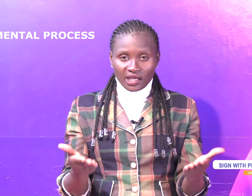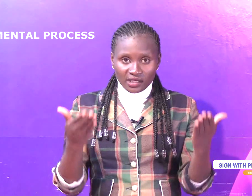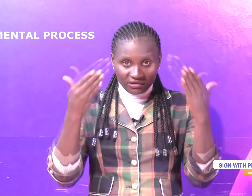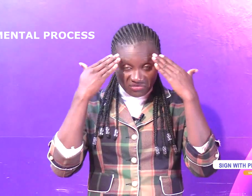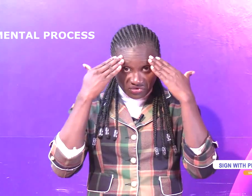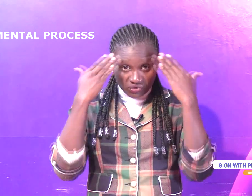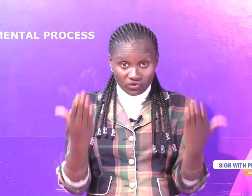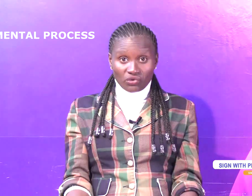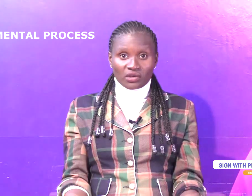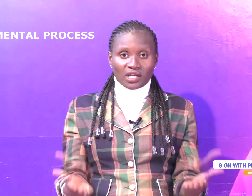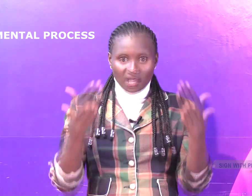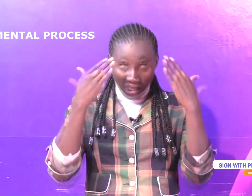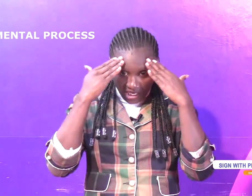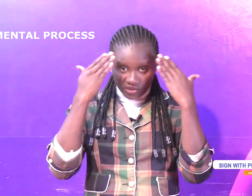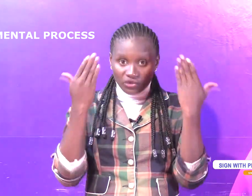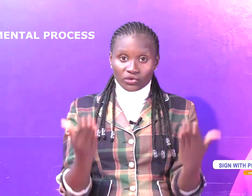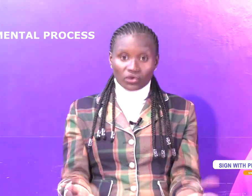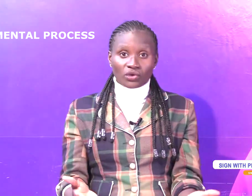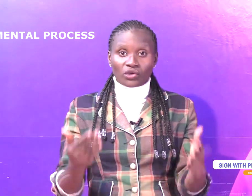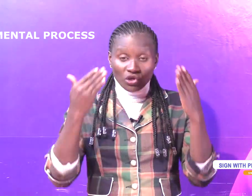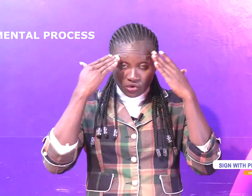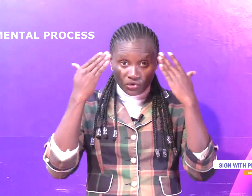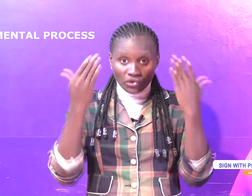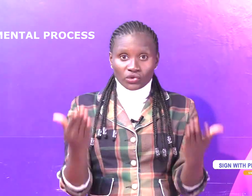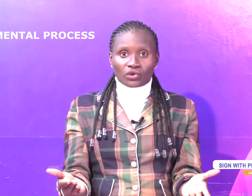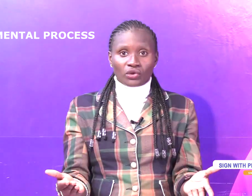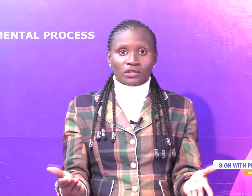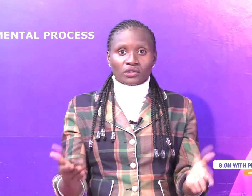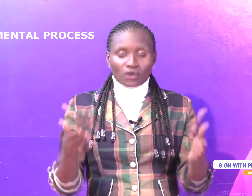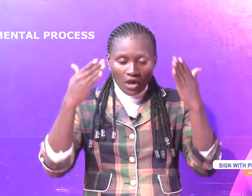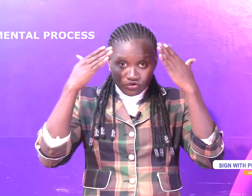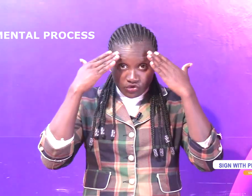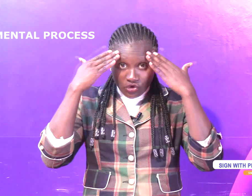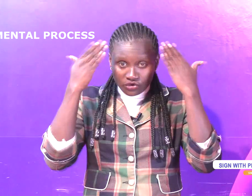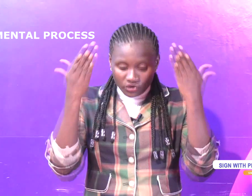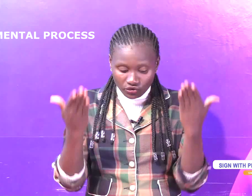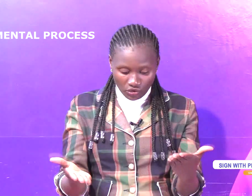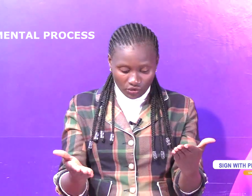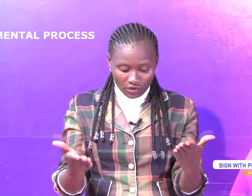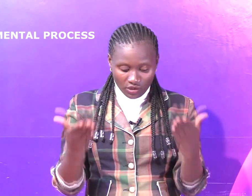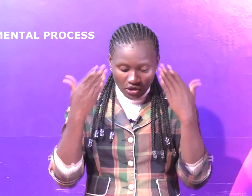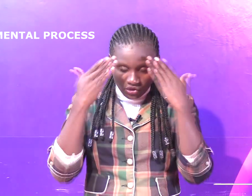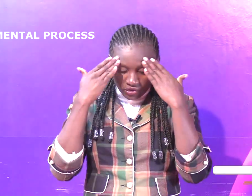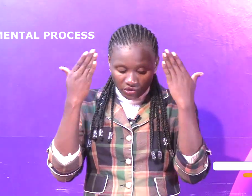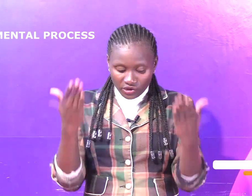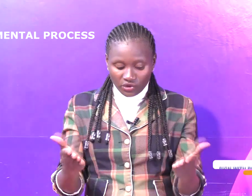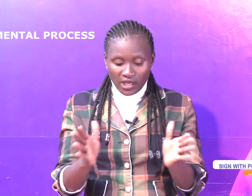You don't know, I don't know, you don't know. So don't know, don't know. And then